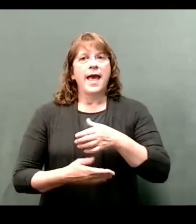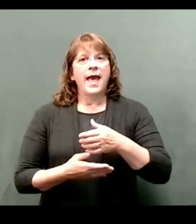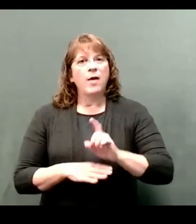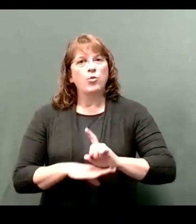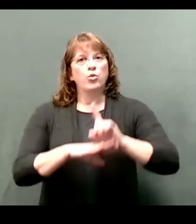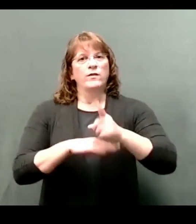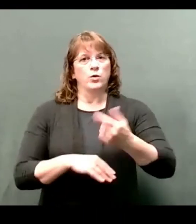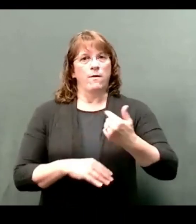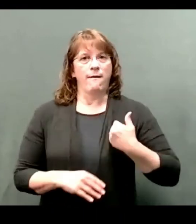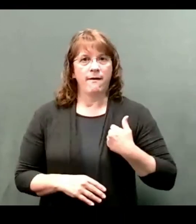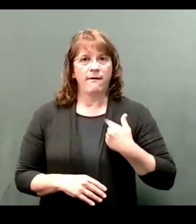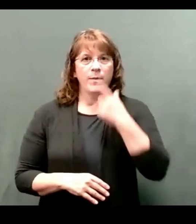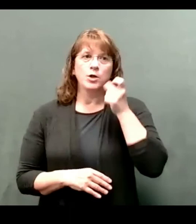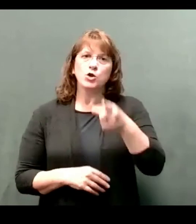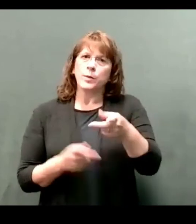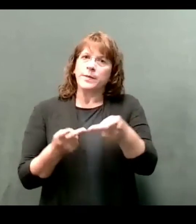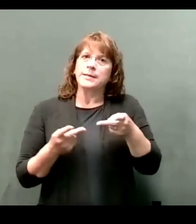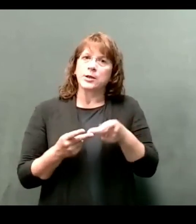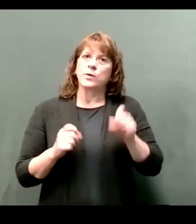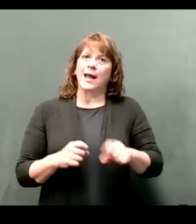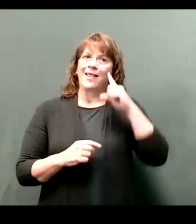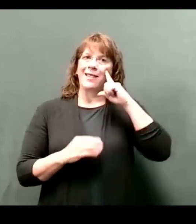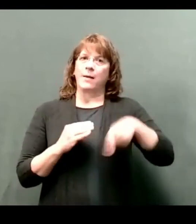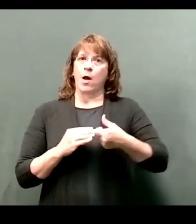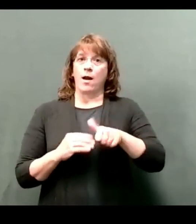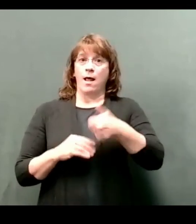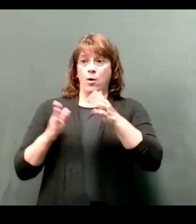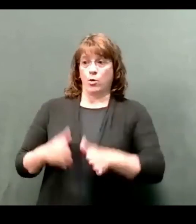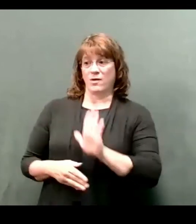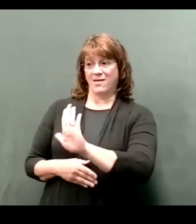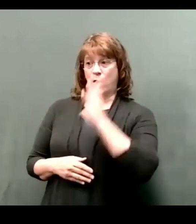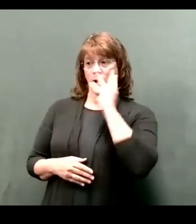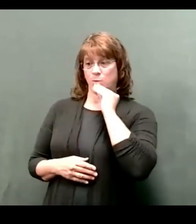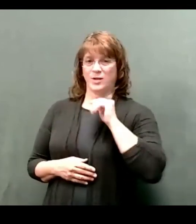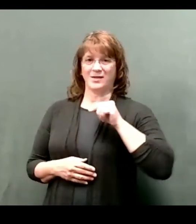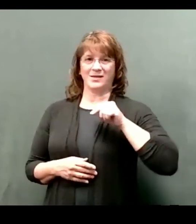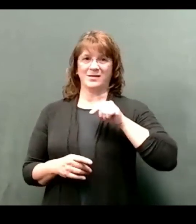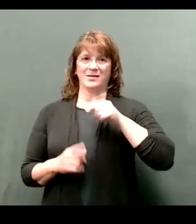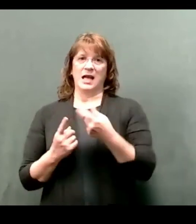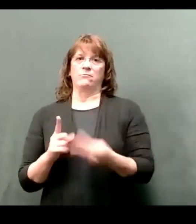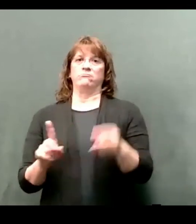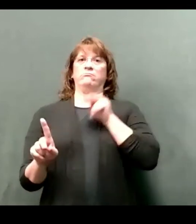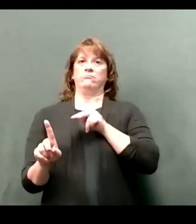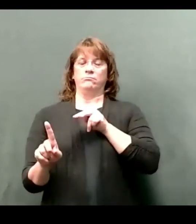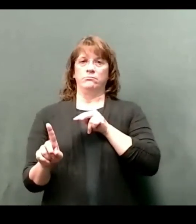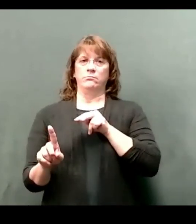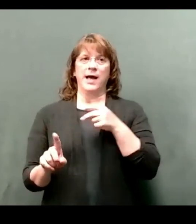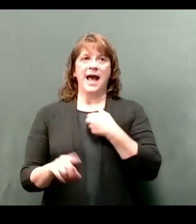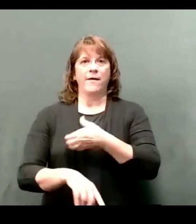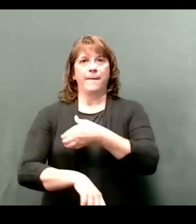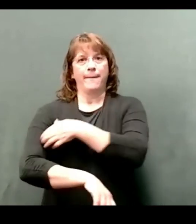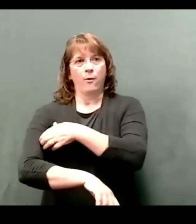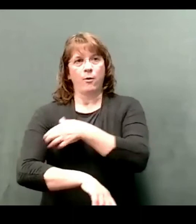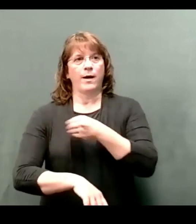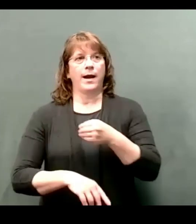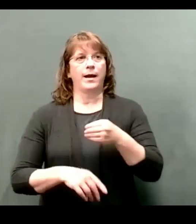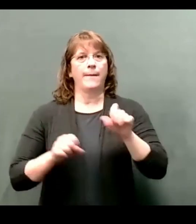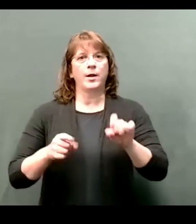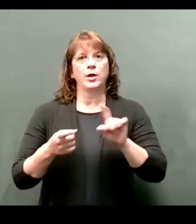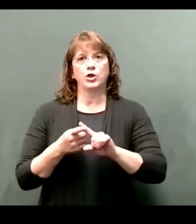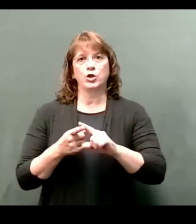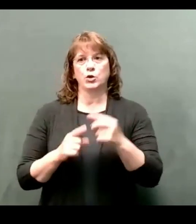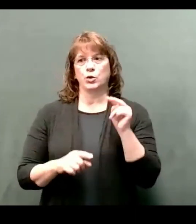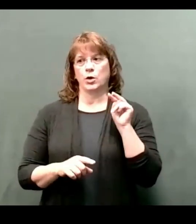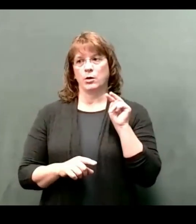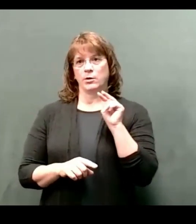in a position where you are able to think about someone else's experience in this way, right? Having the power and the ability to